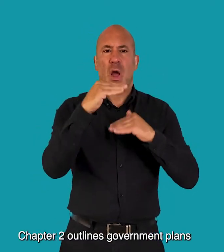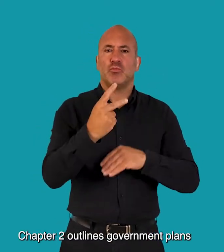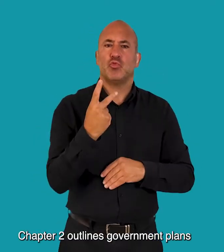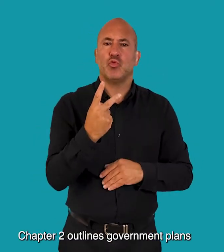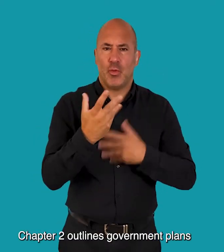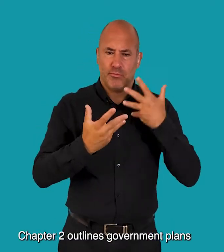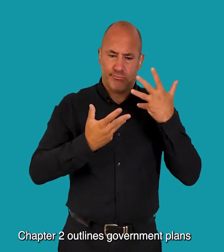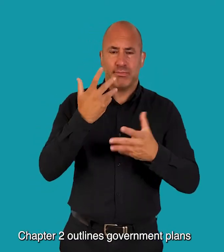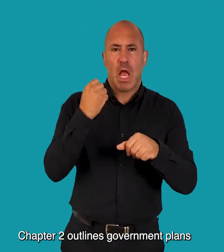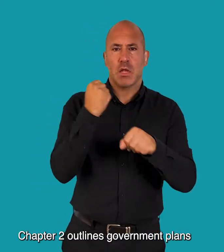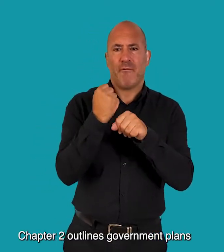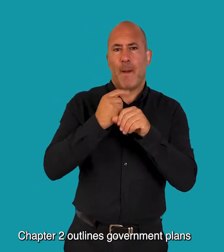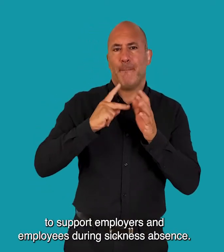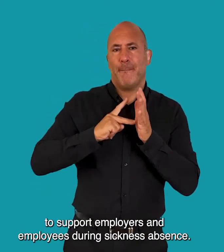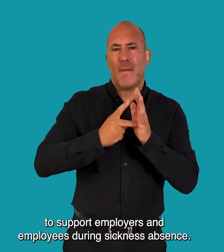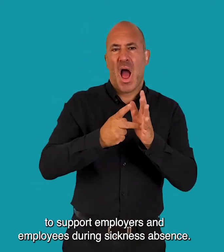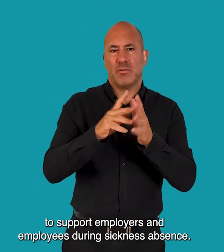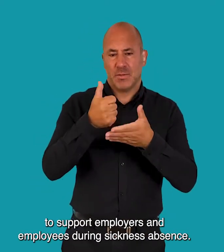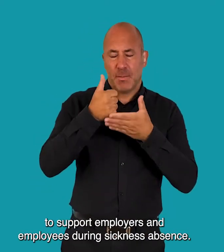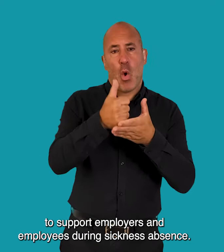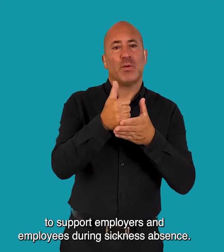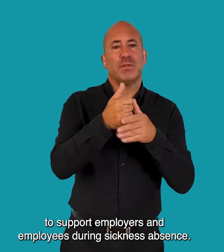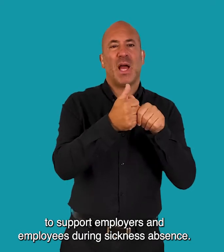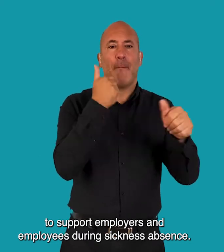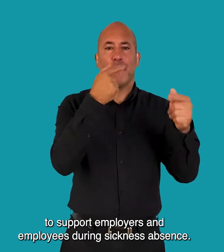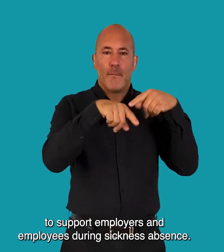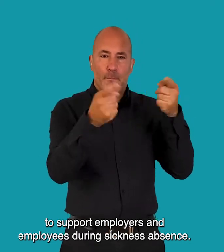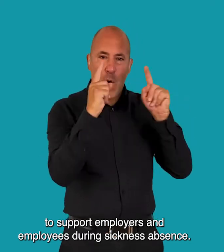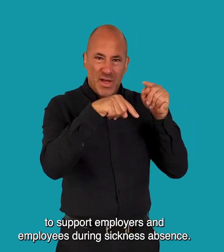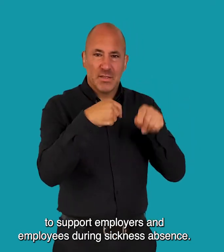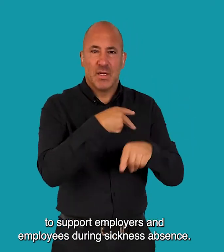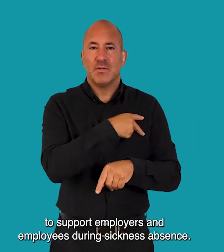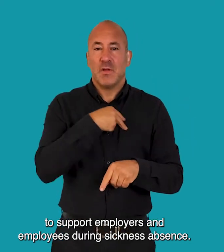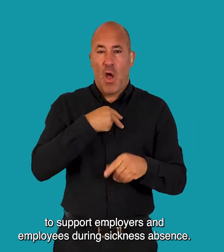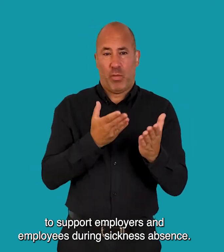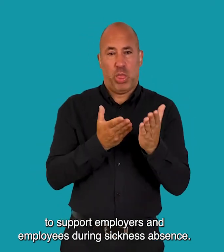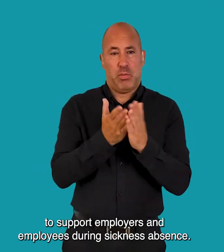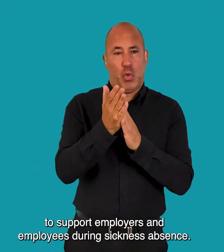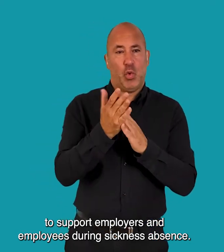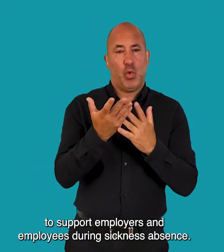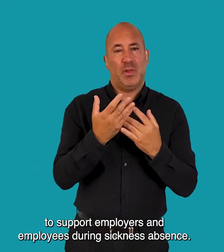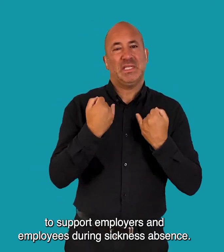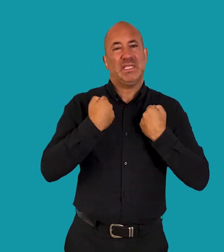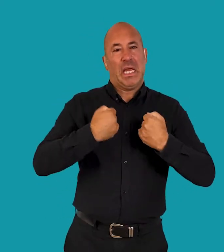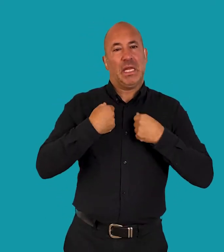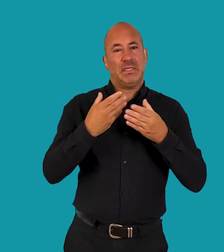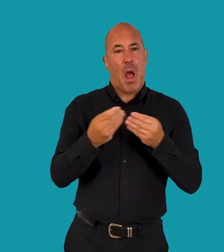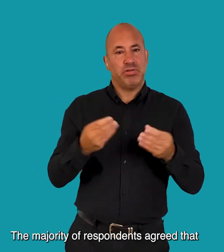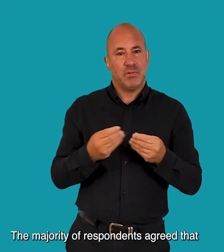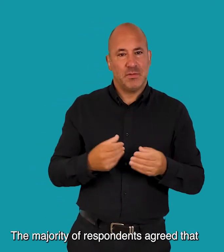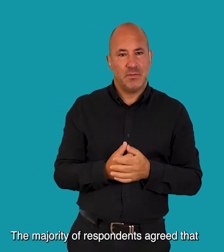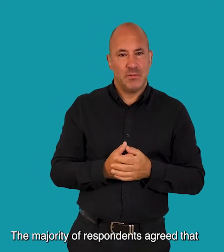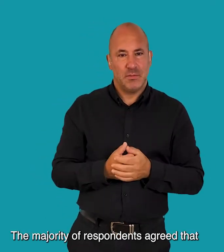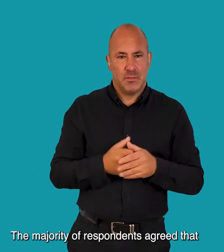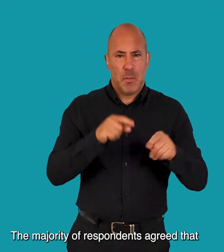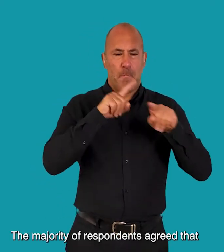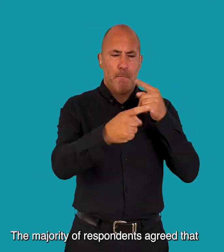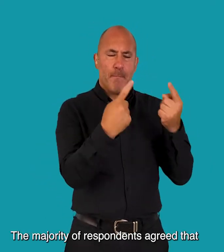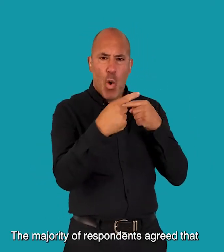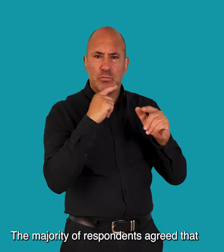outlines government plans to support employers and employees during sickness absence. The majority of respondents